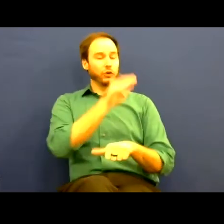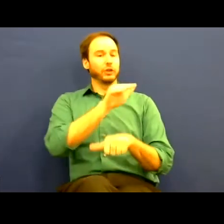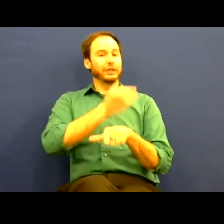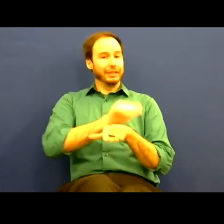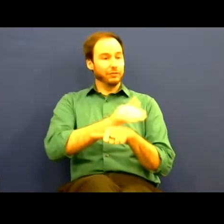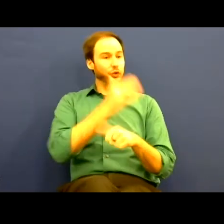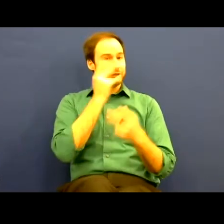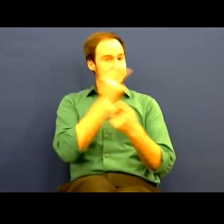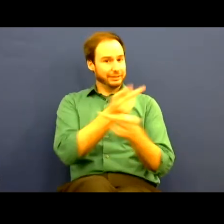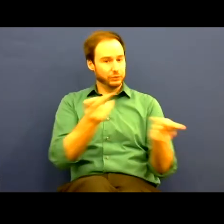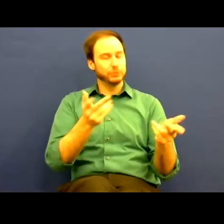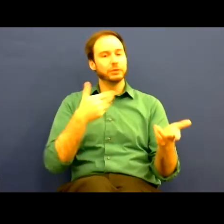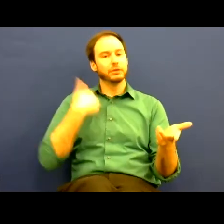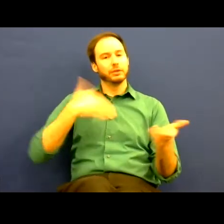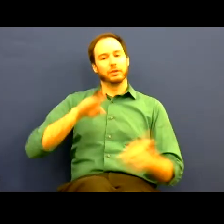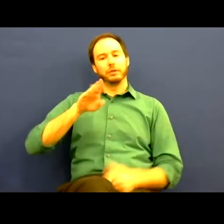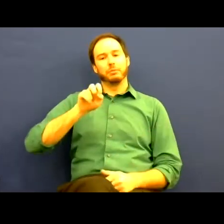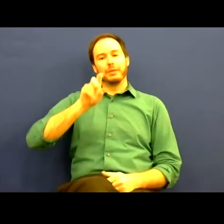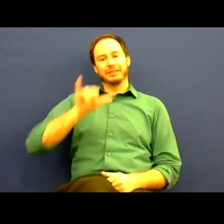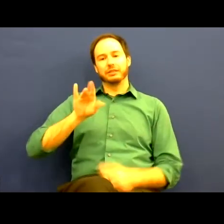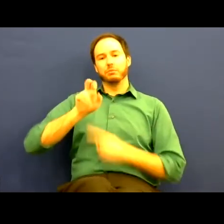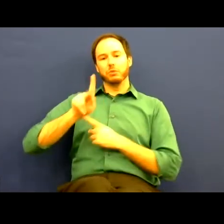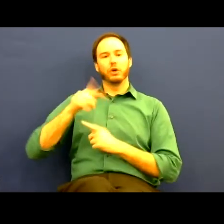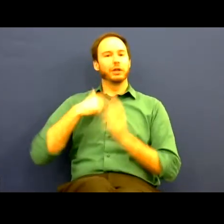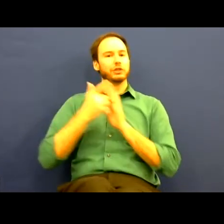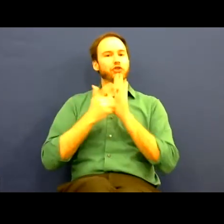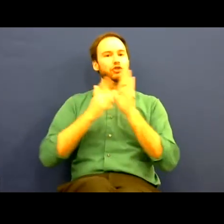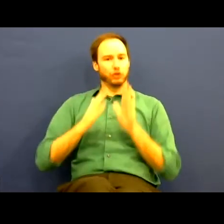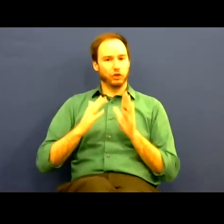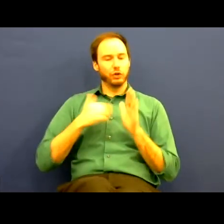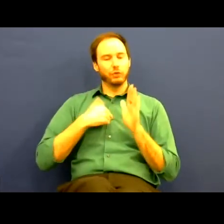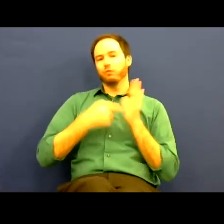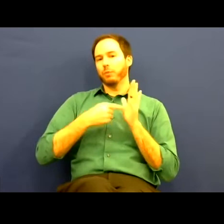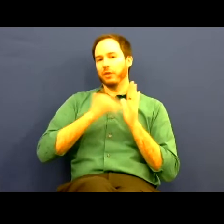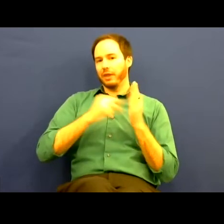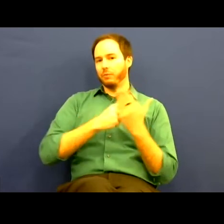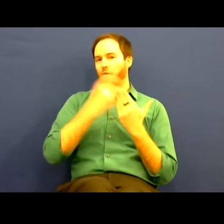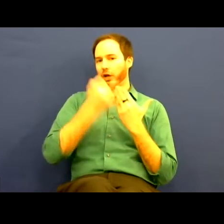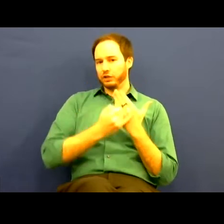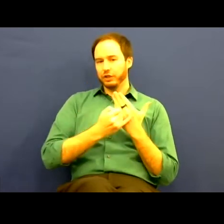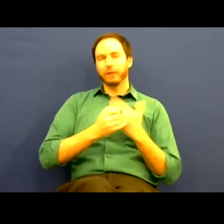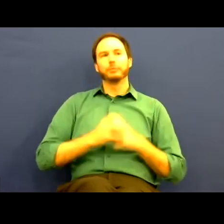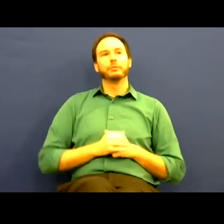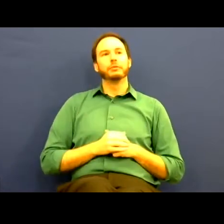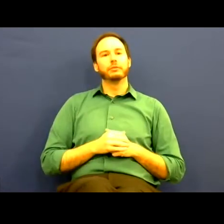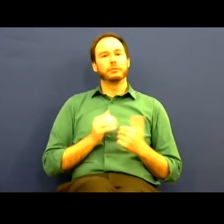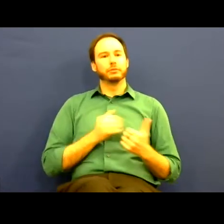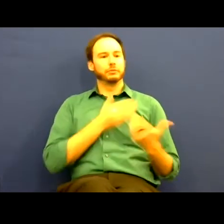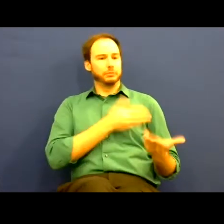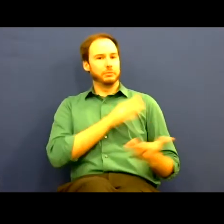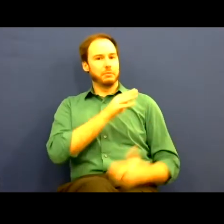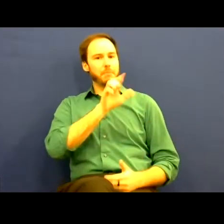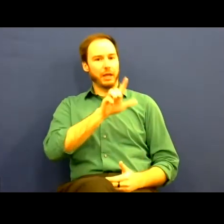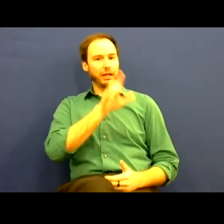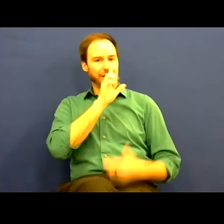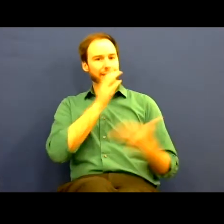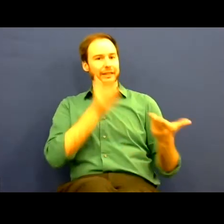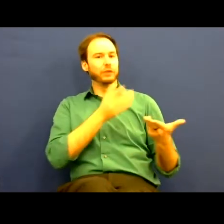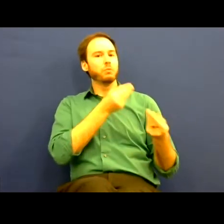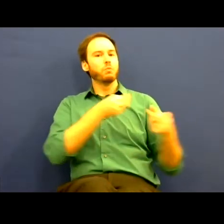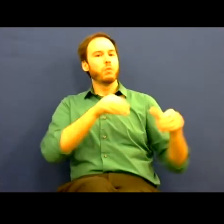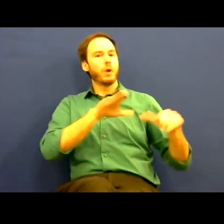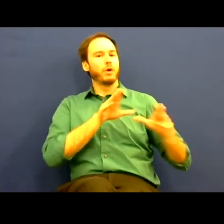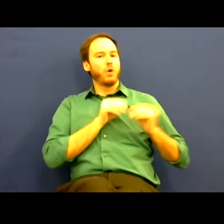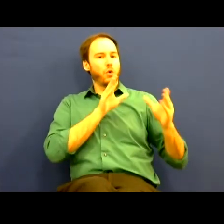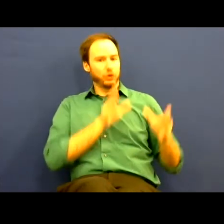to see everyone. My name is Betsy Brugg. I'm an attorney and I'm representing this project. Michael Trojan is here for the property owner.